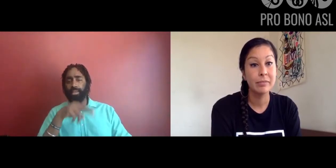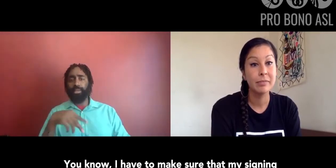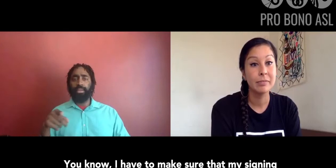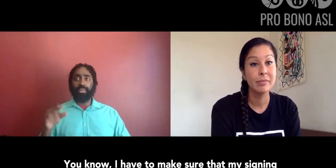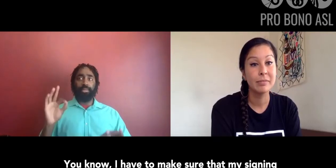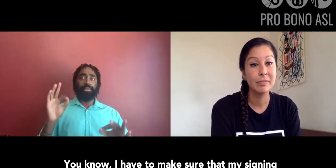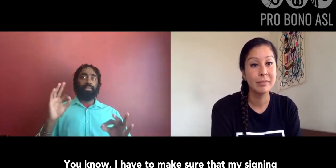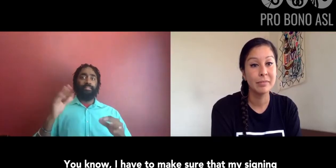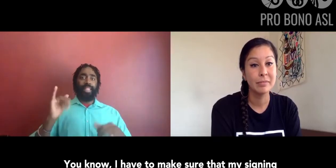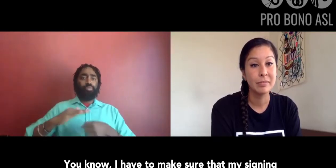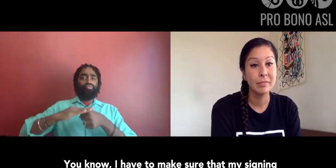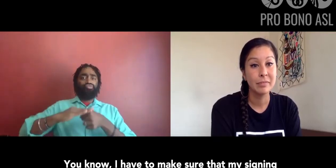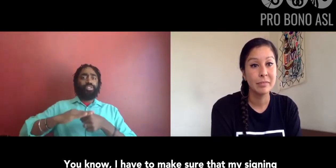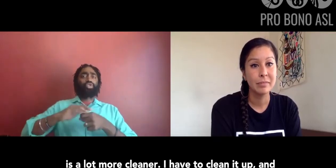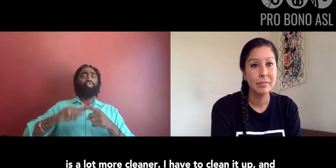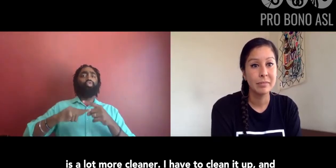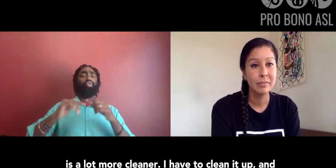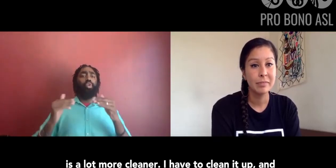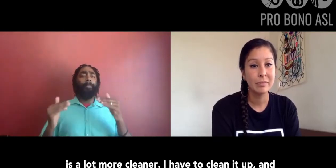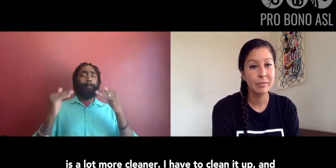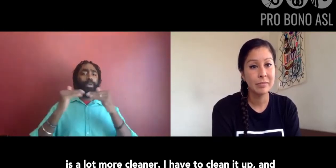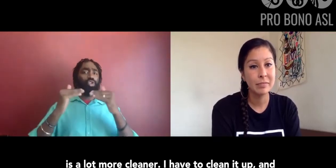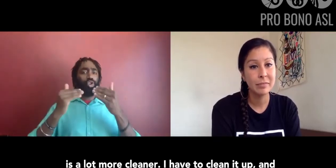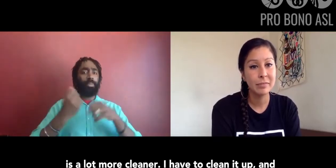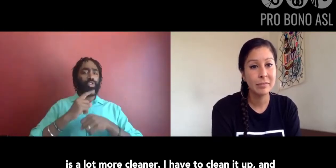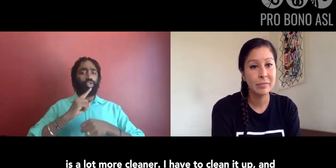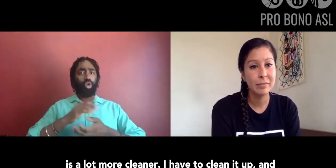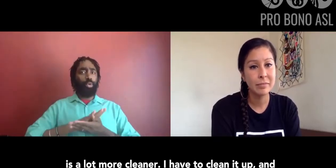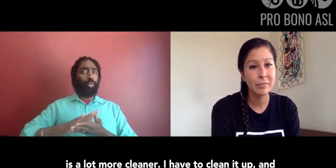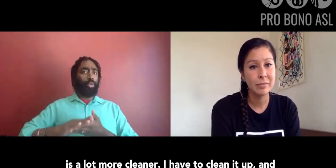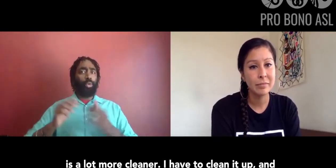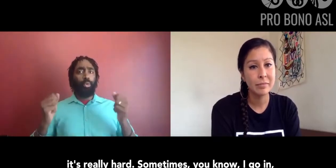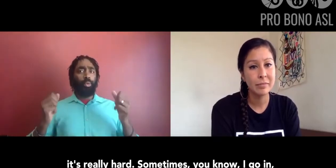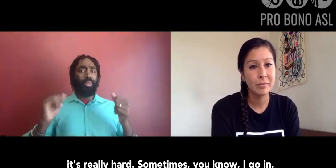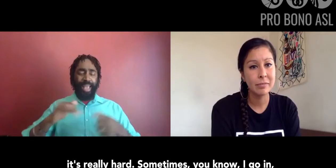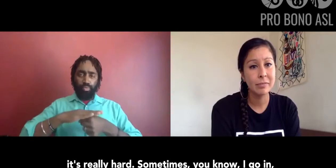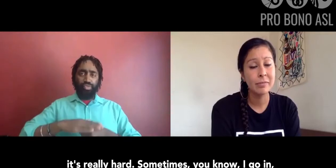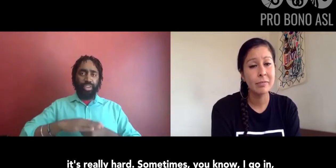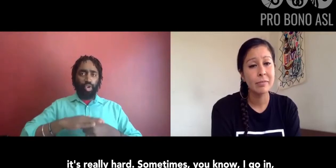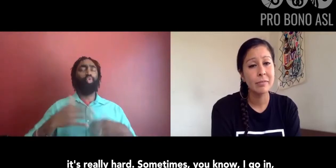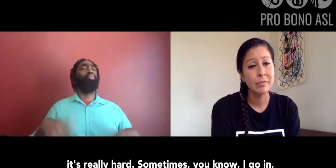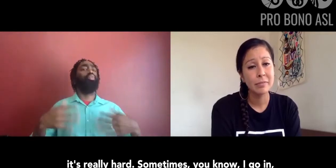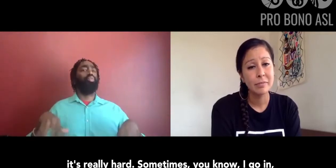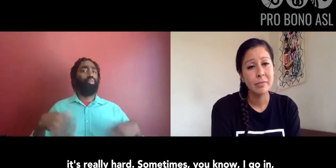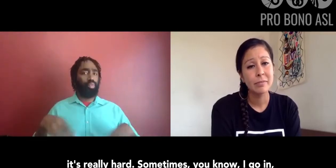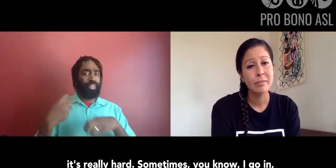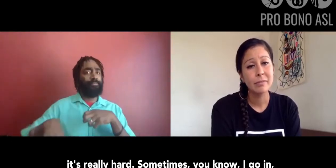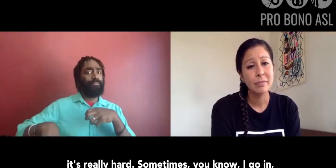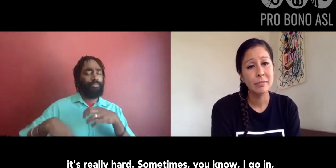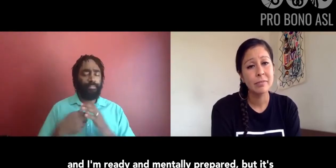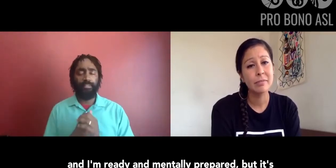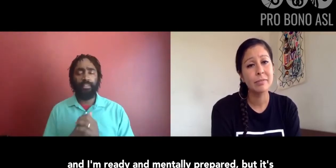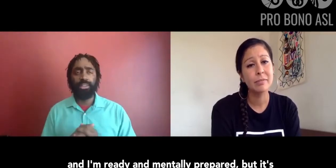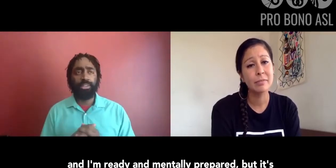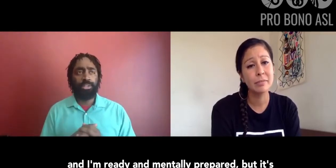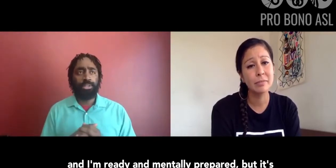pressure. I have to make sure that my signing is a lot more cleaner, and I have to clean it up, and it's really hard. Sometimes, I